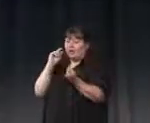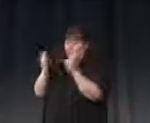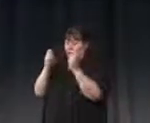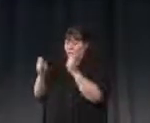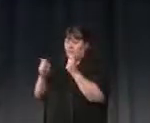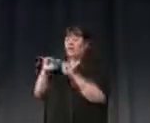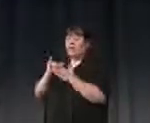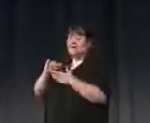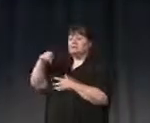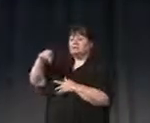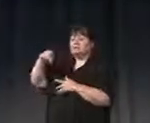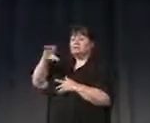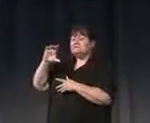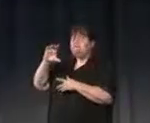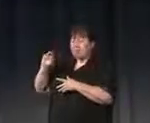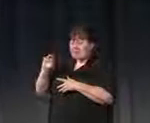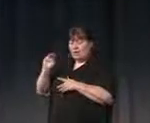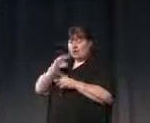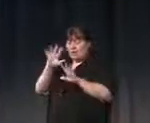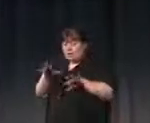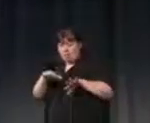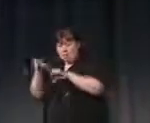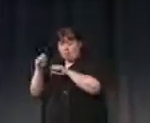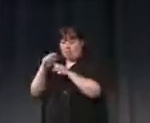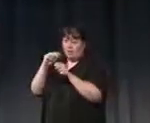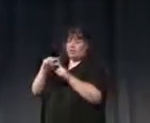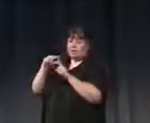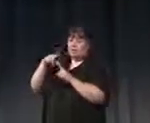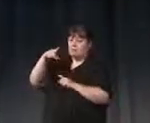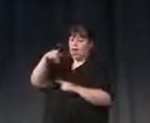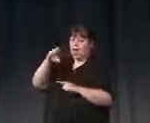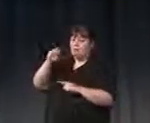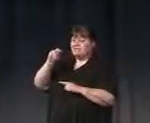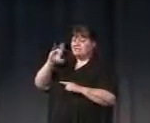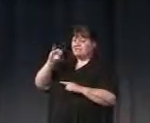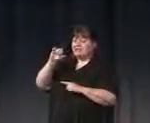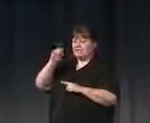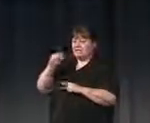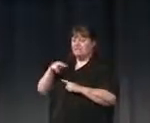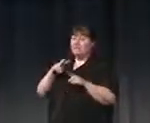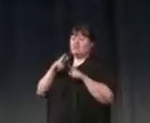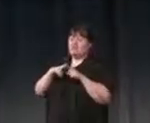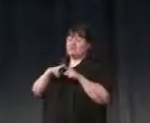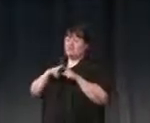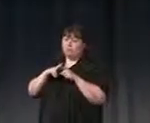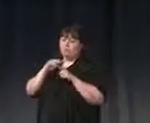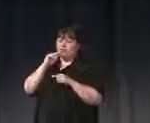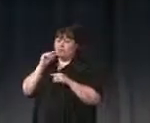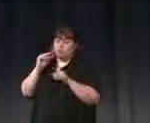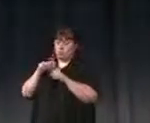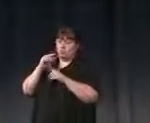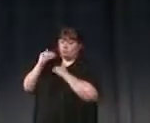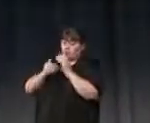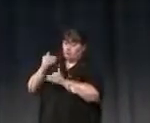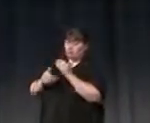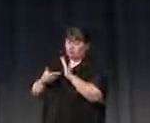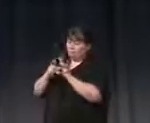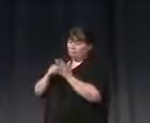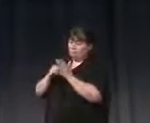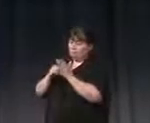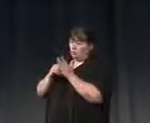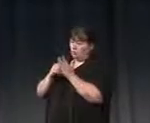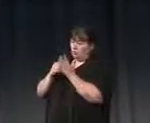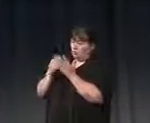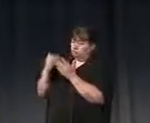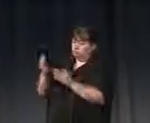like PCM, were subsumed under the term processing. The verb form of the term process, meaning to operate on